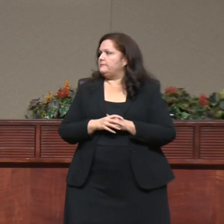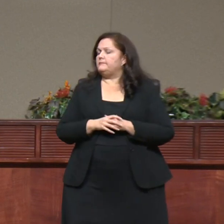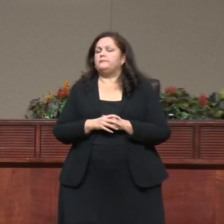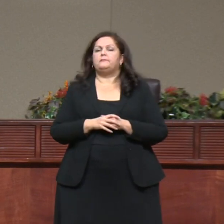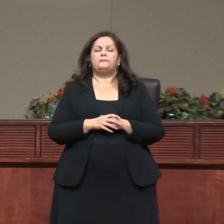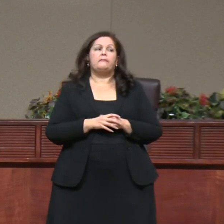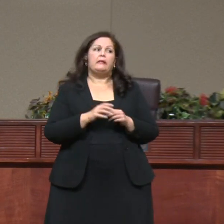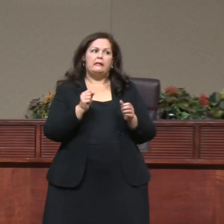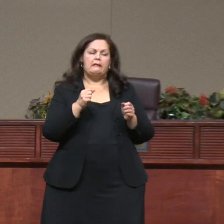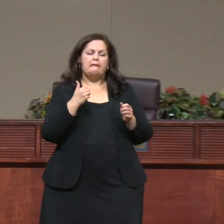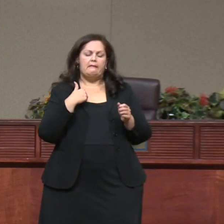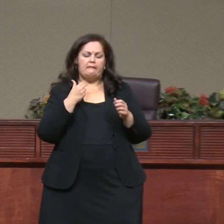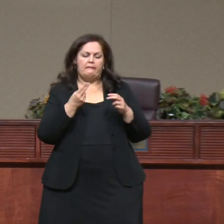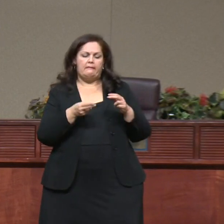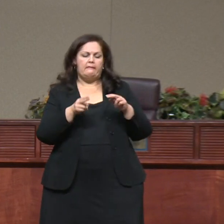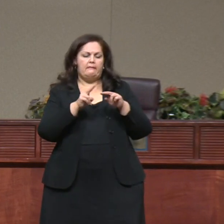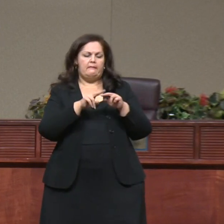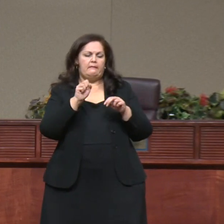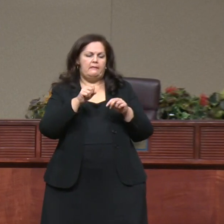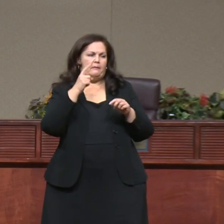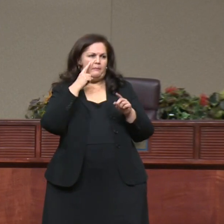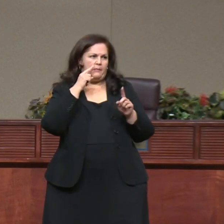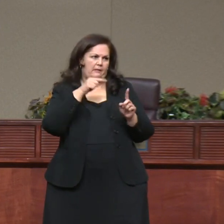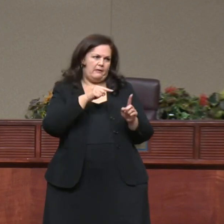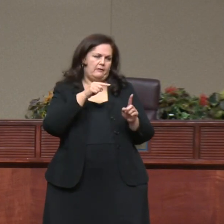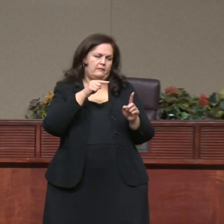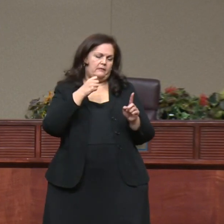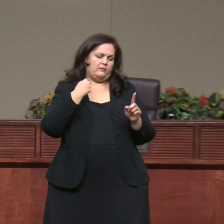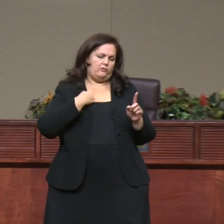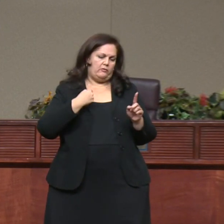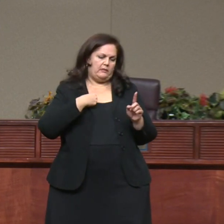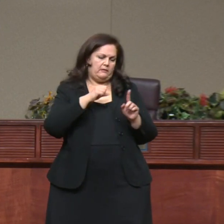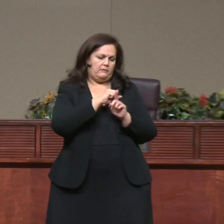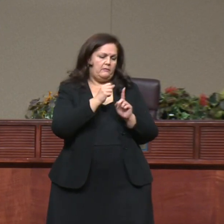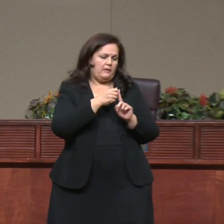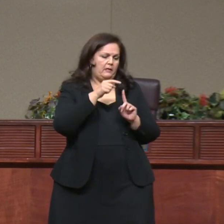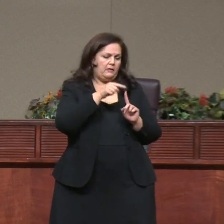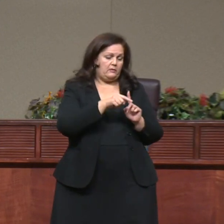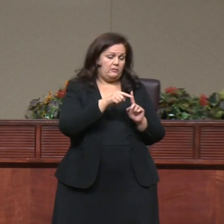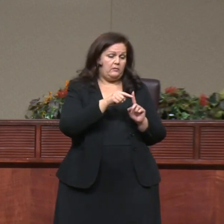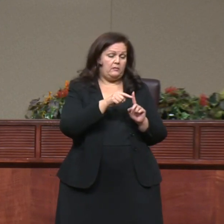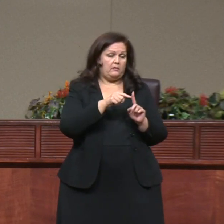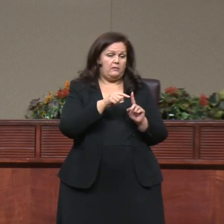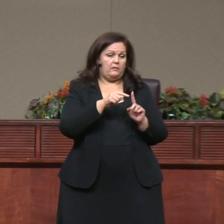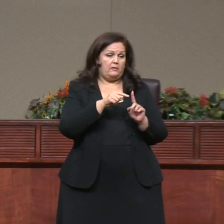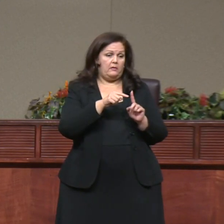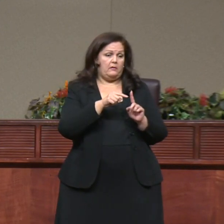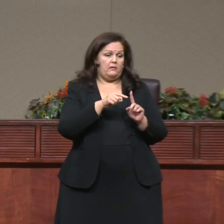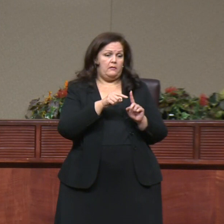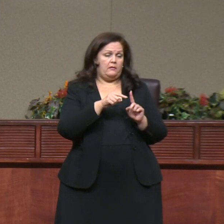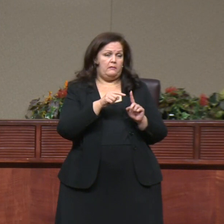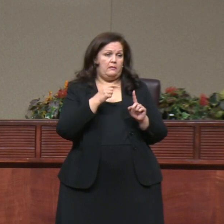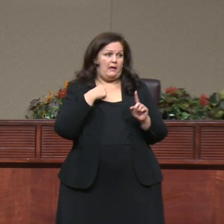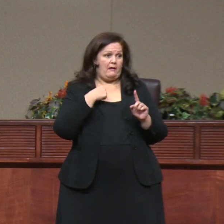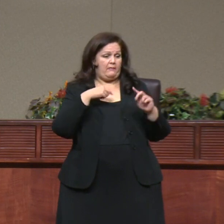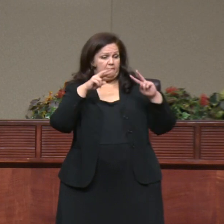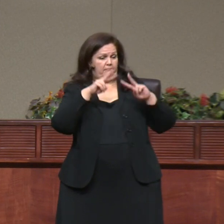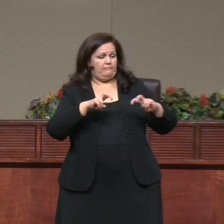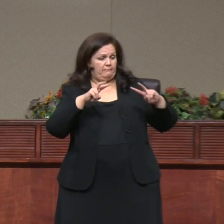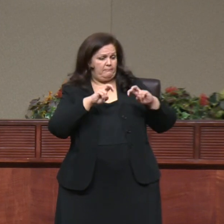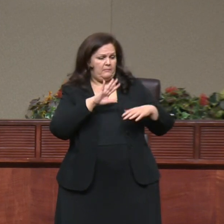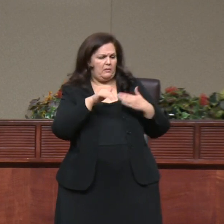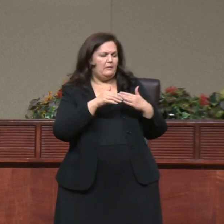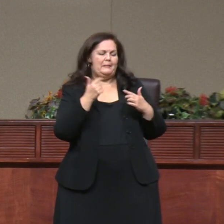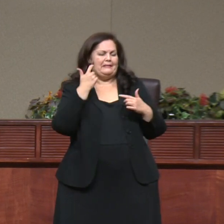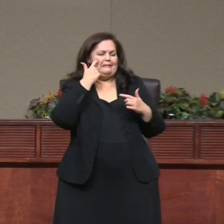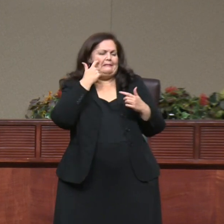has been an increase because of these cases that I'm talking to you. We haven't done analytics again. This was a development over the